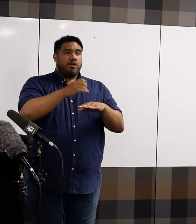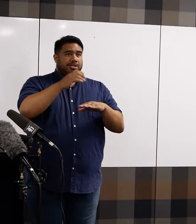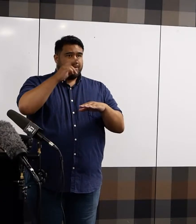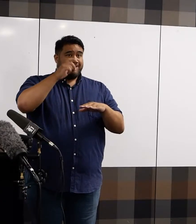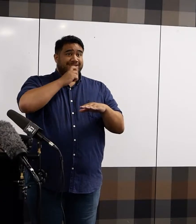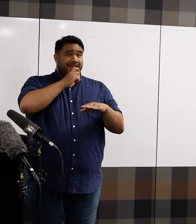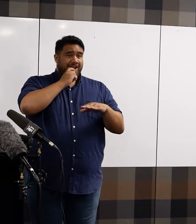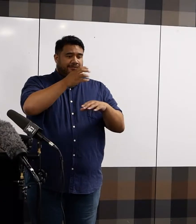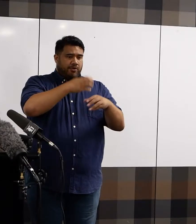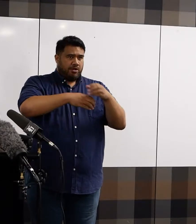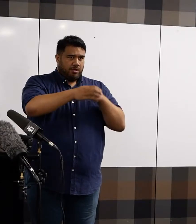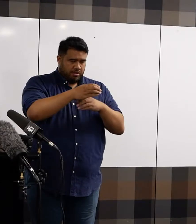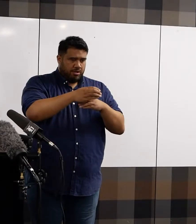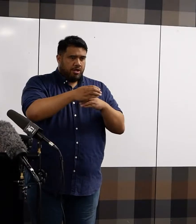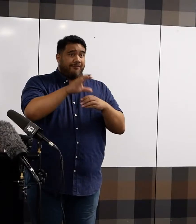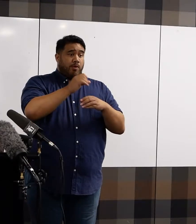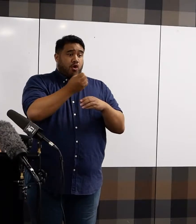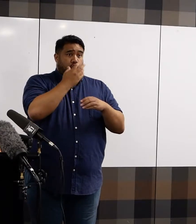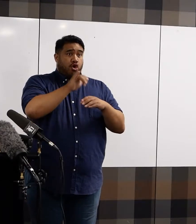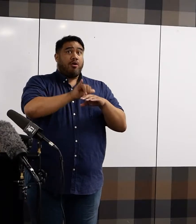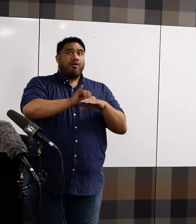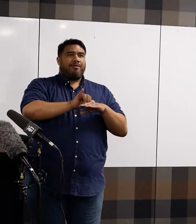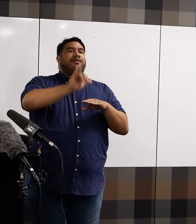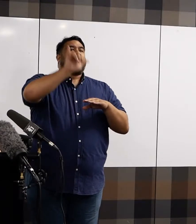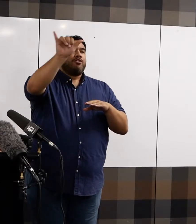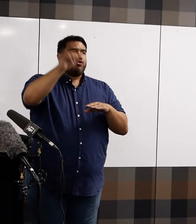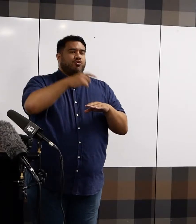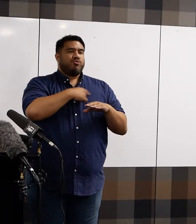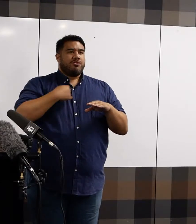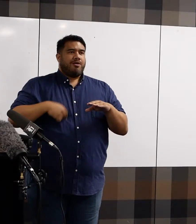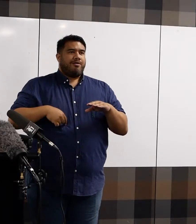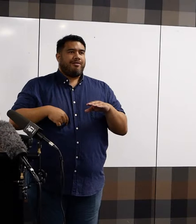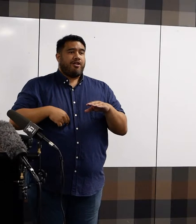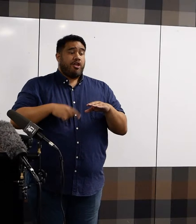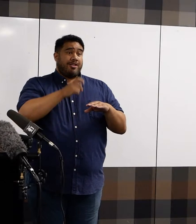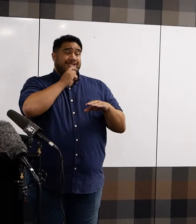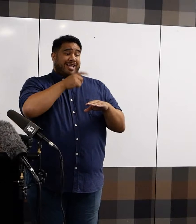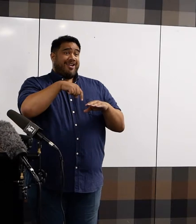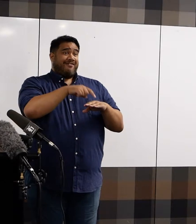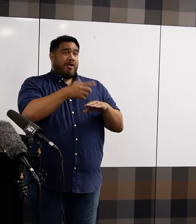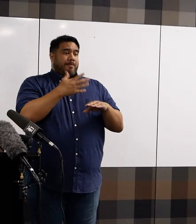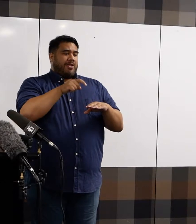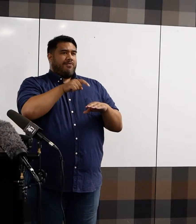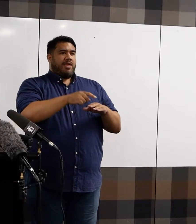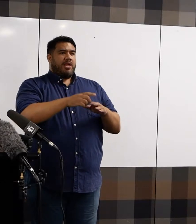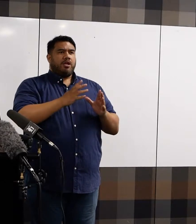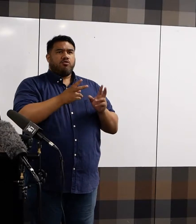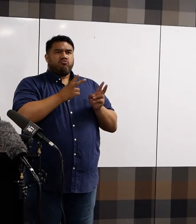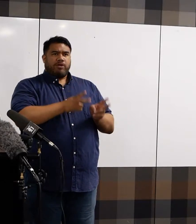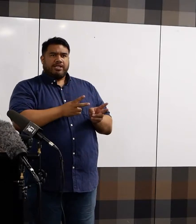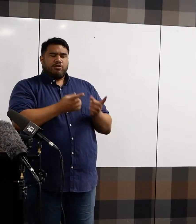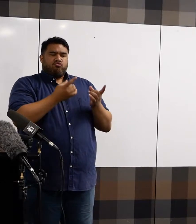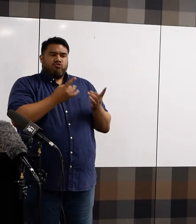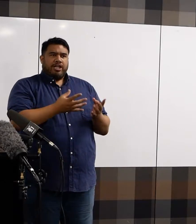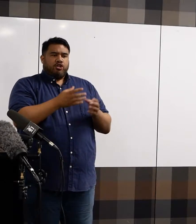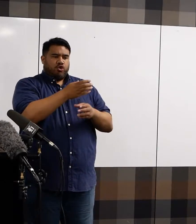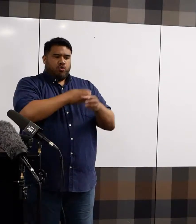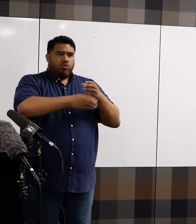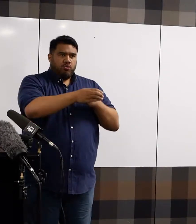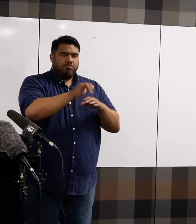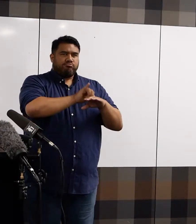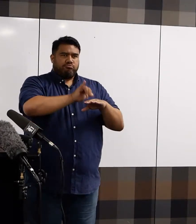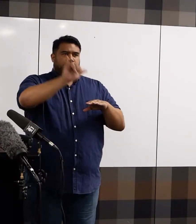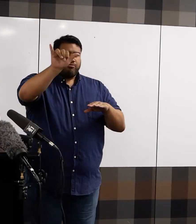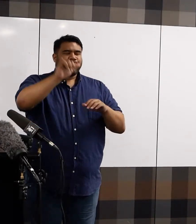through to Auckland has already been in Hong Kong for several days resting ahead of the journey. So they have been given a